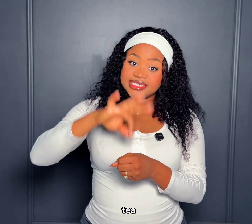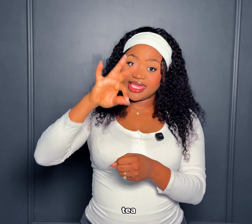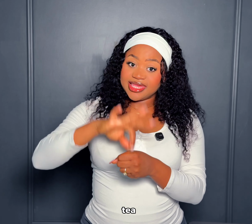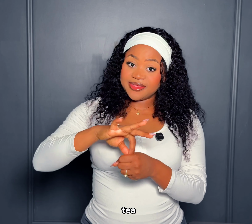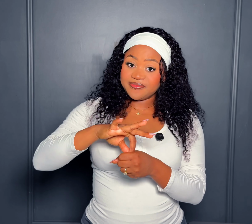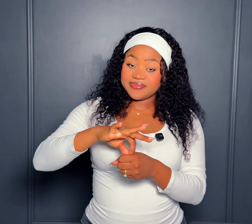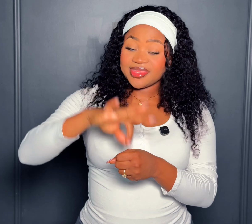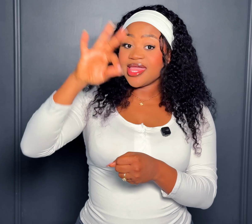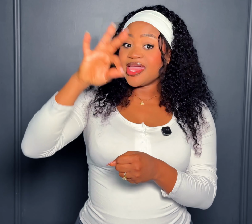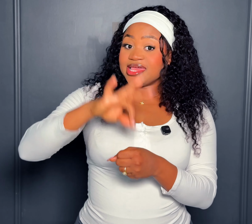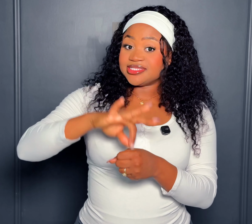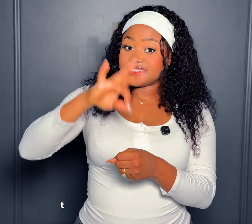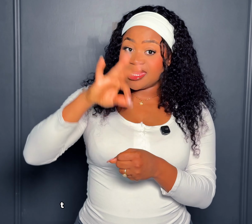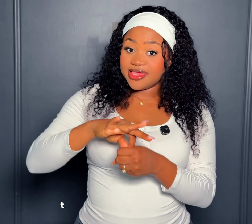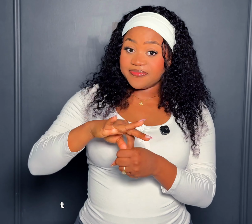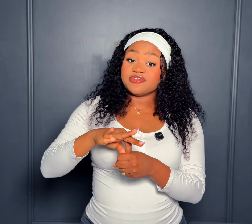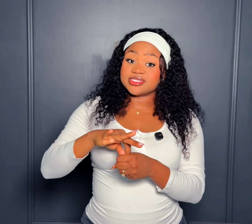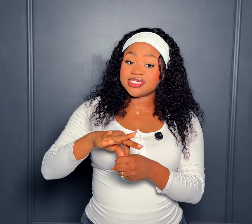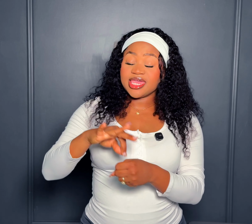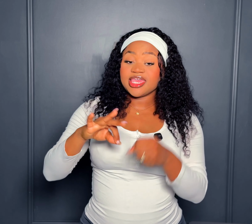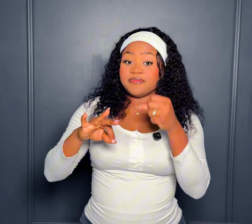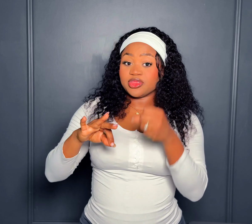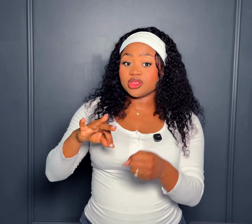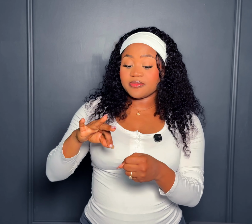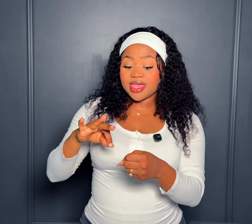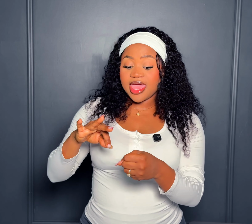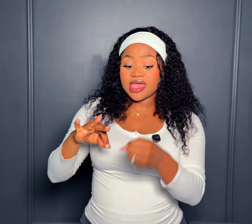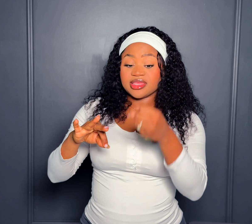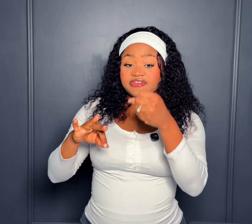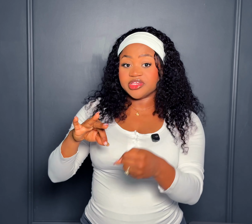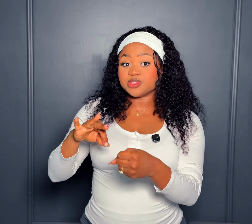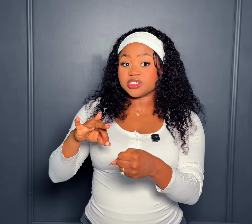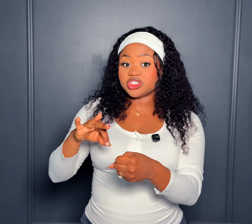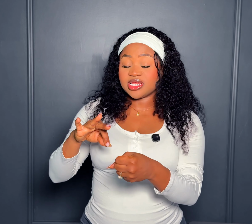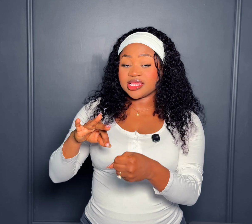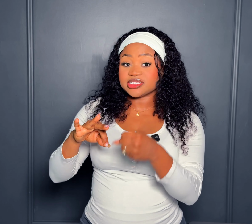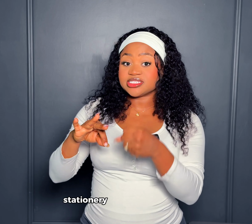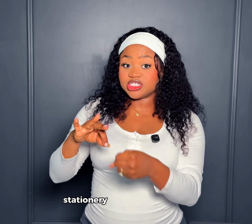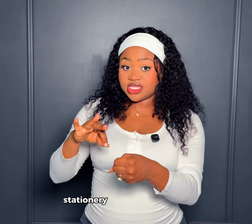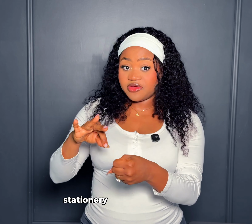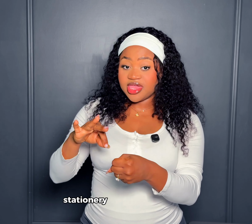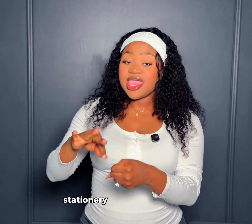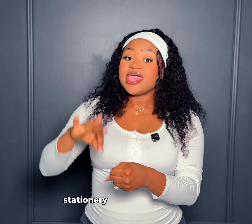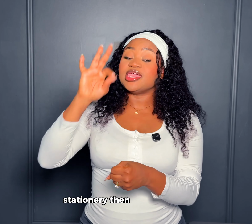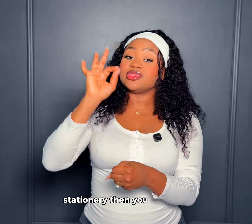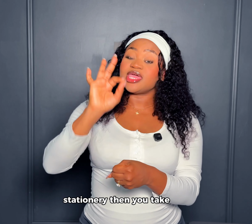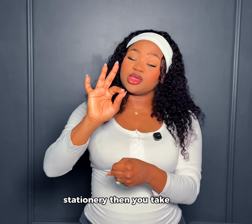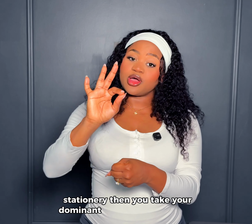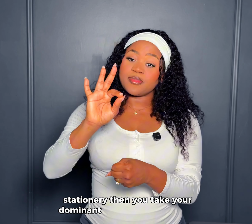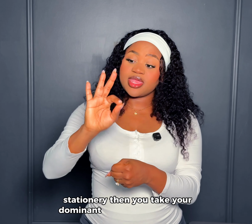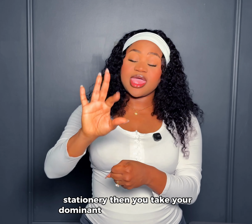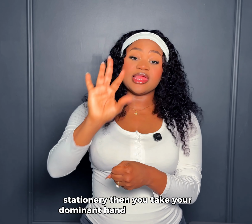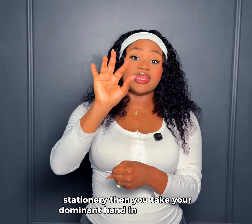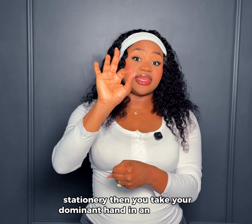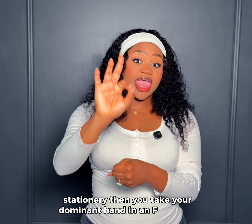Tea. Tea. For tea, keep your non-dominant hand in the fist position like this, stationary. Then you take your dominant hand in an F